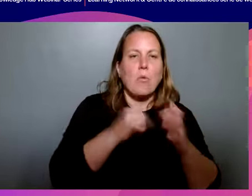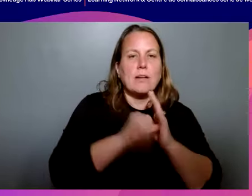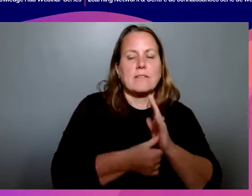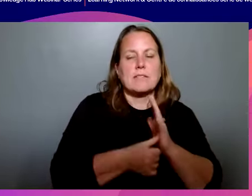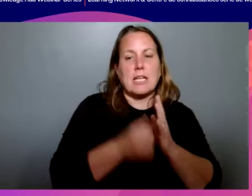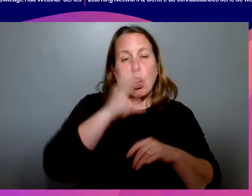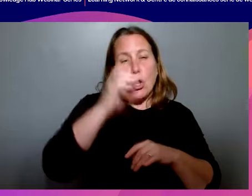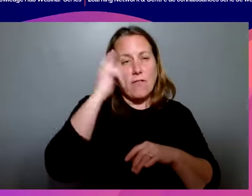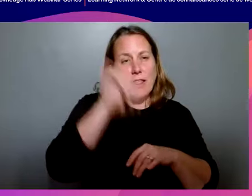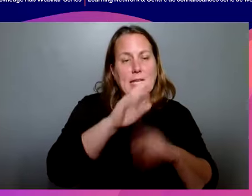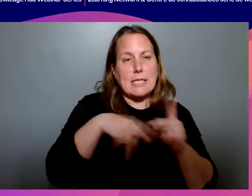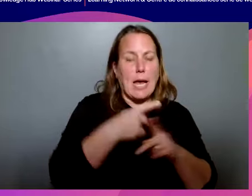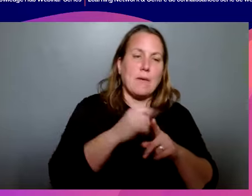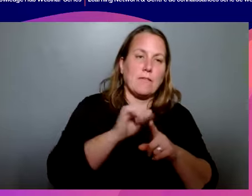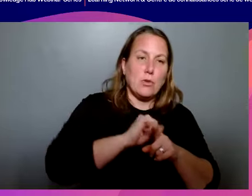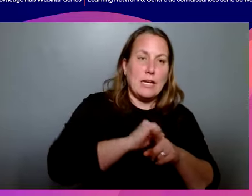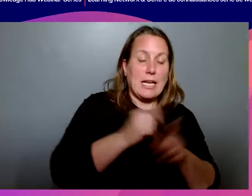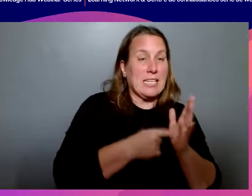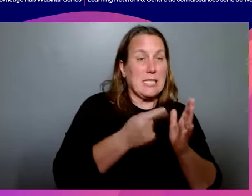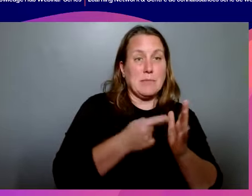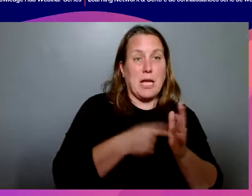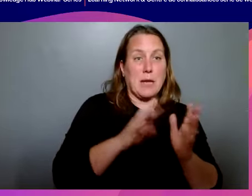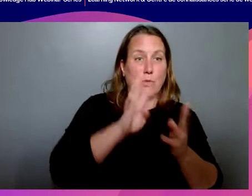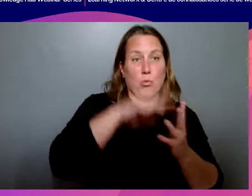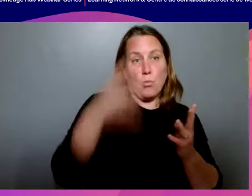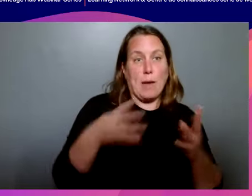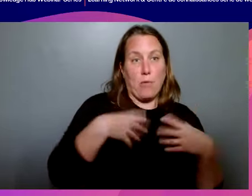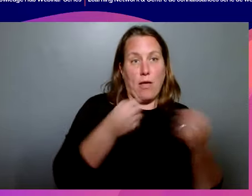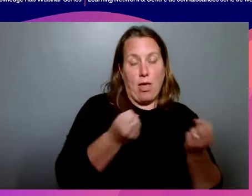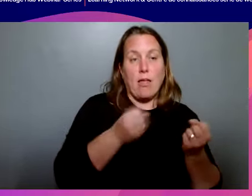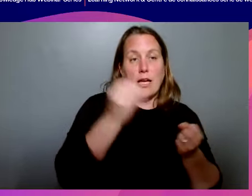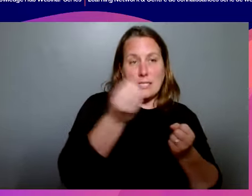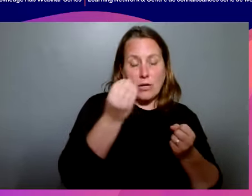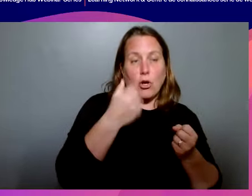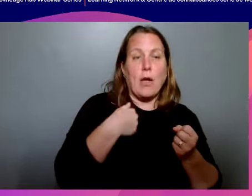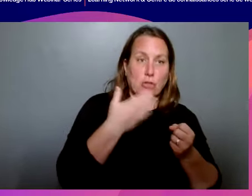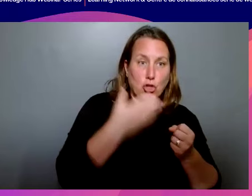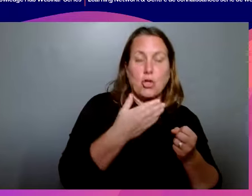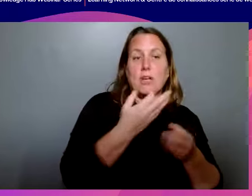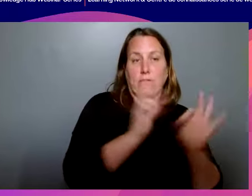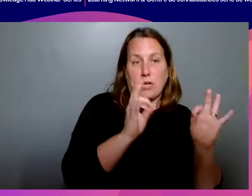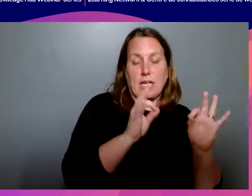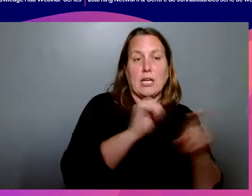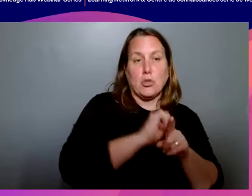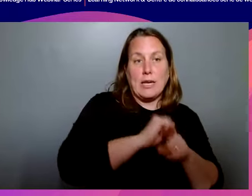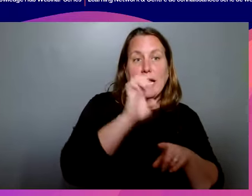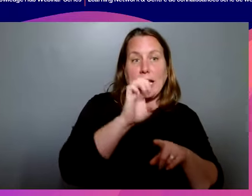Health Ontario sometimes does free online trainings. EGEL sometimes does free online trainings.